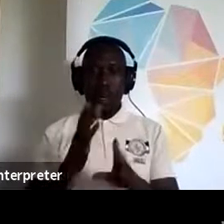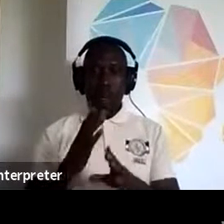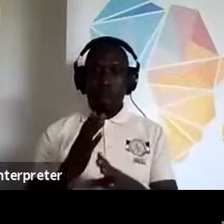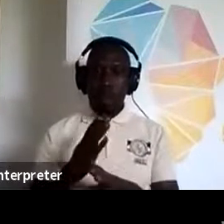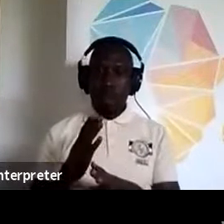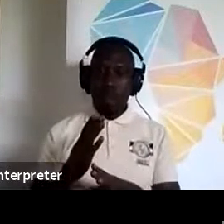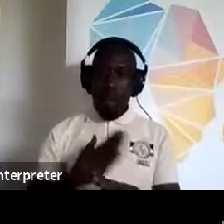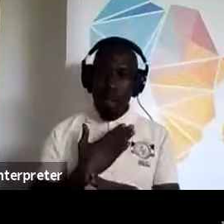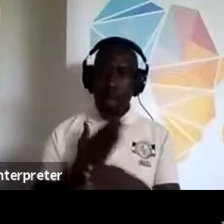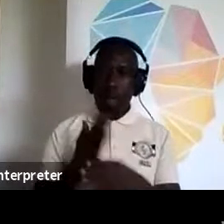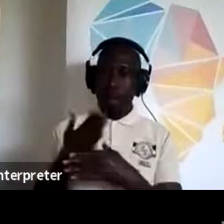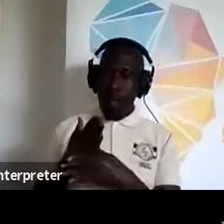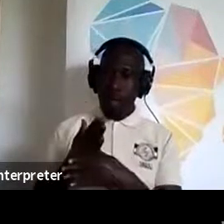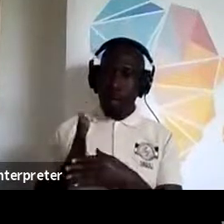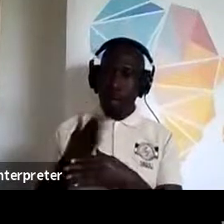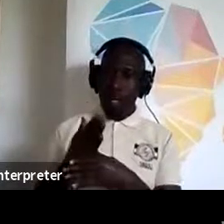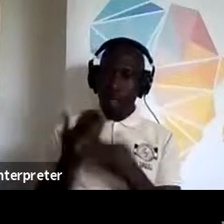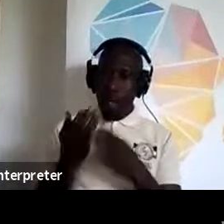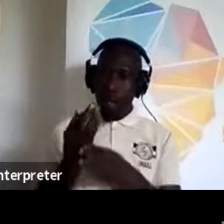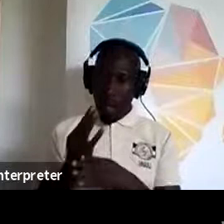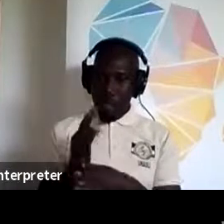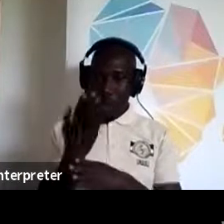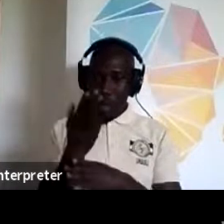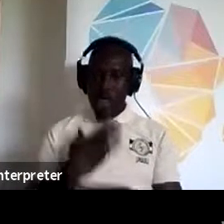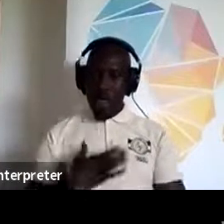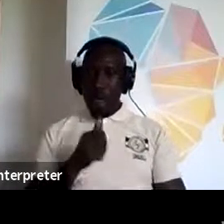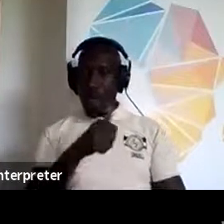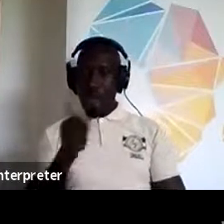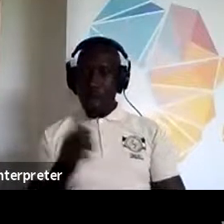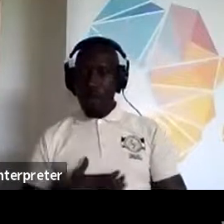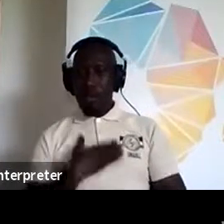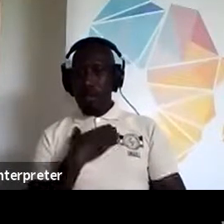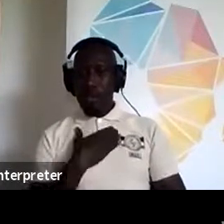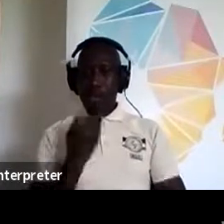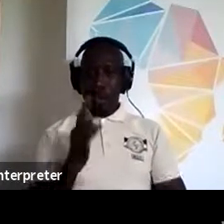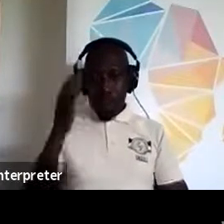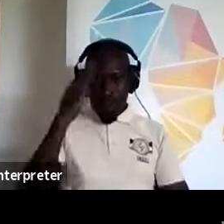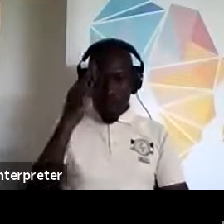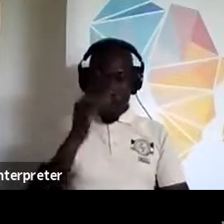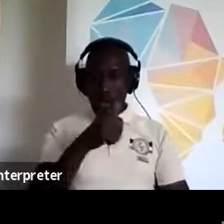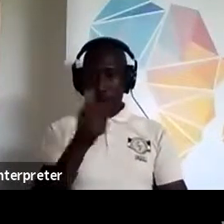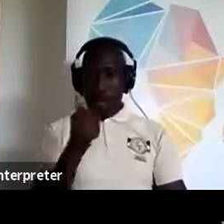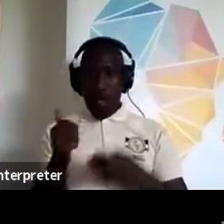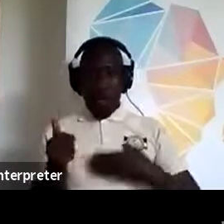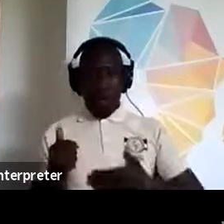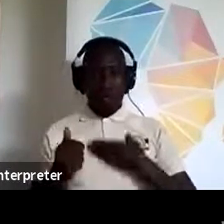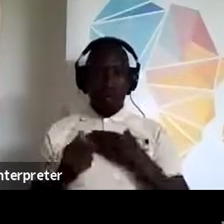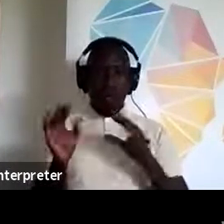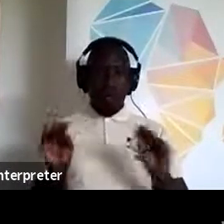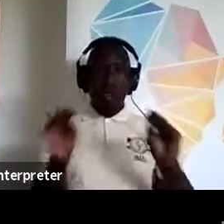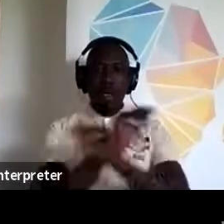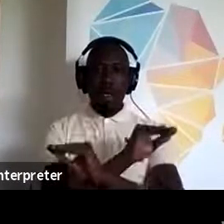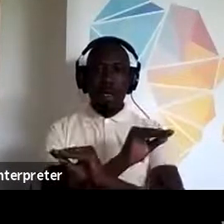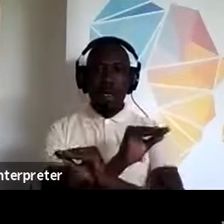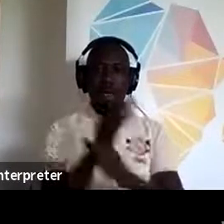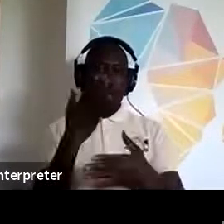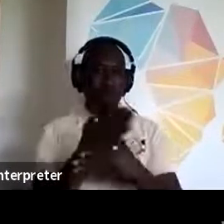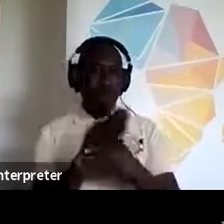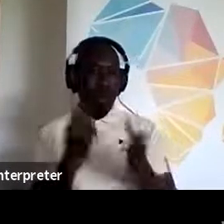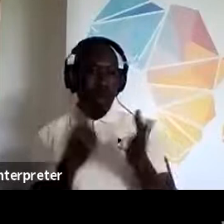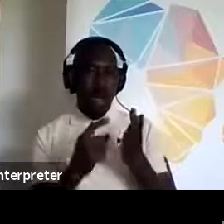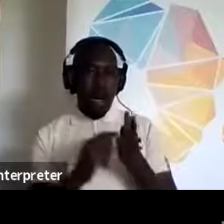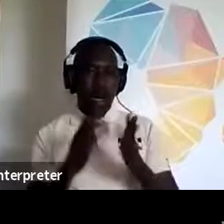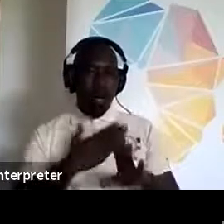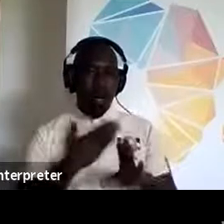ministers, and if there's any visit, if I know about any visit, any exchange between Uganda and Mozambique, I